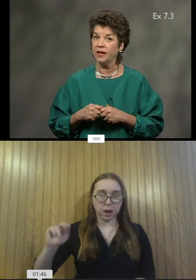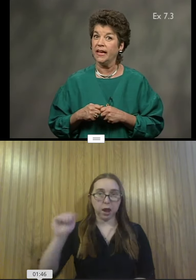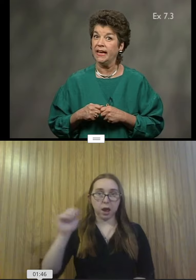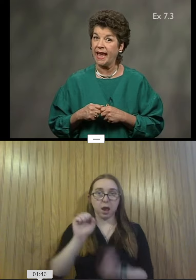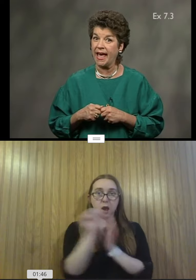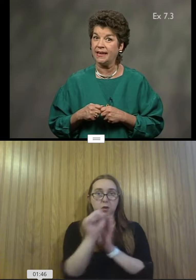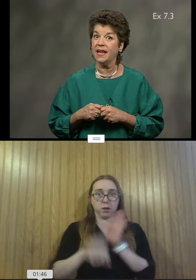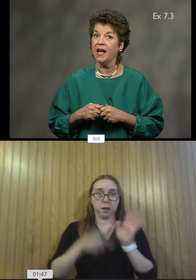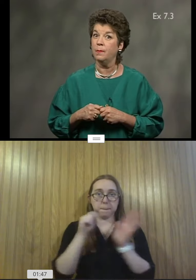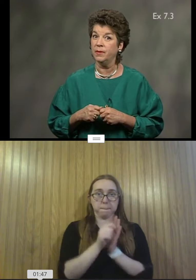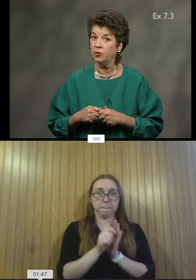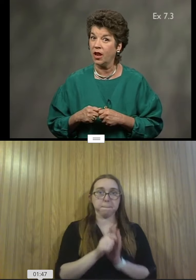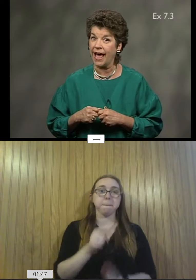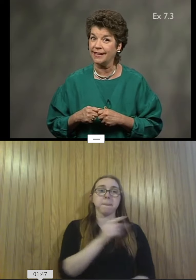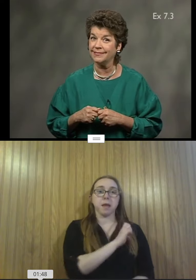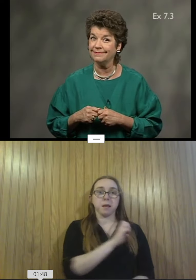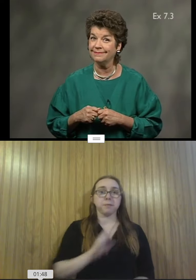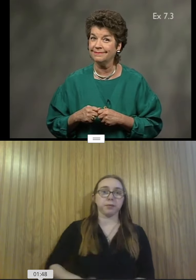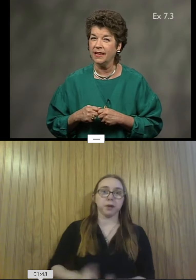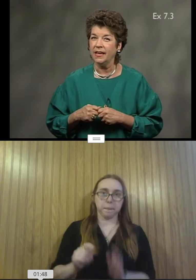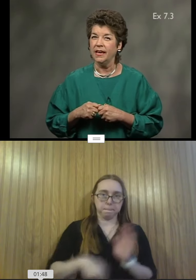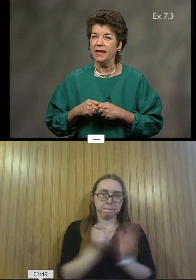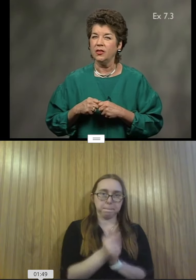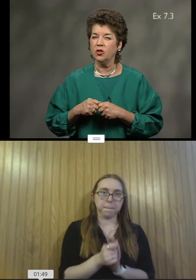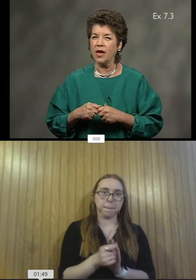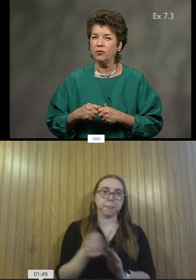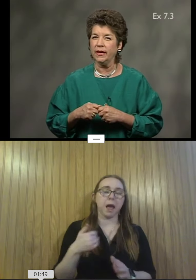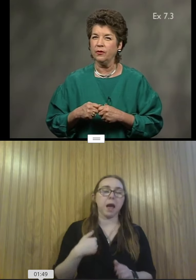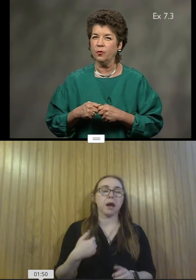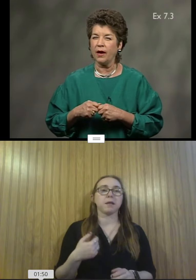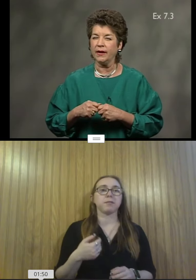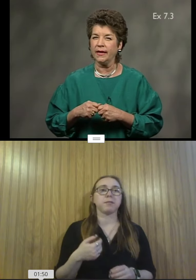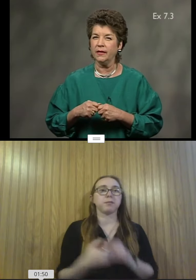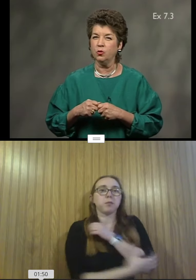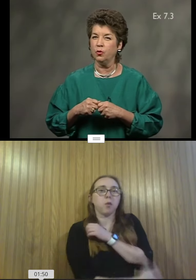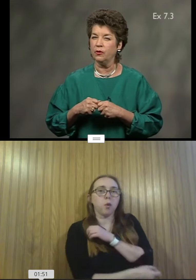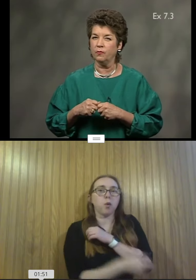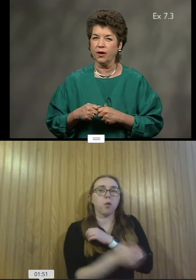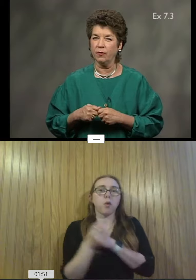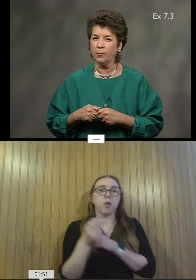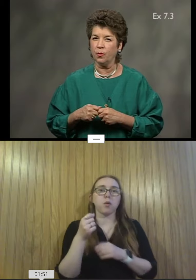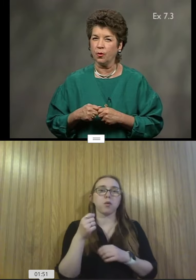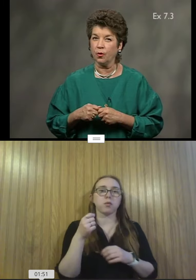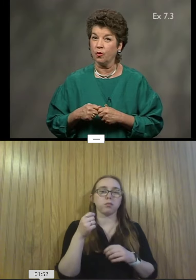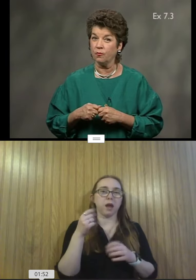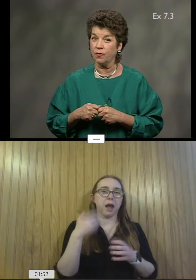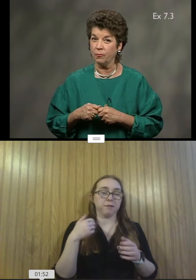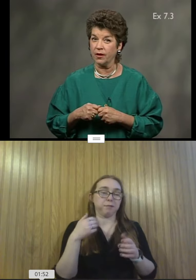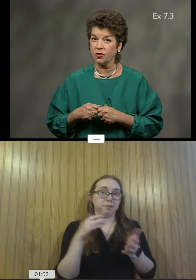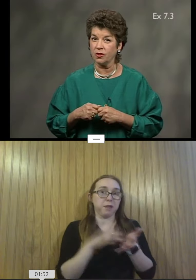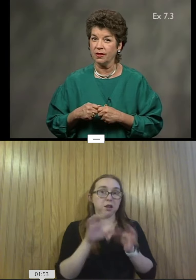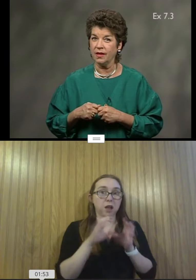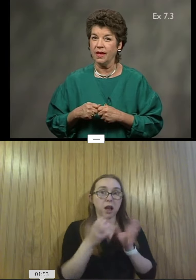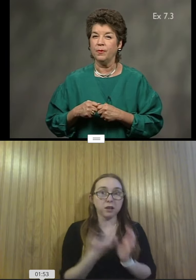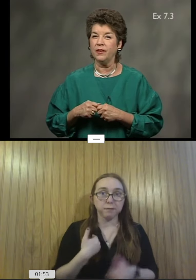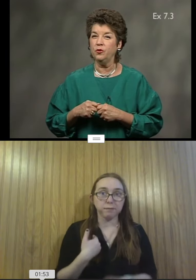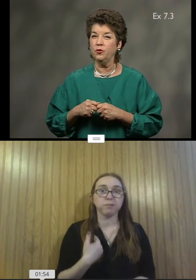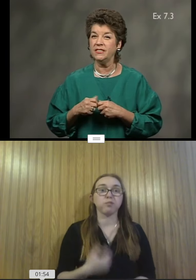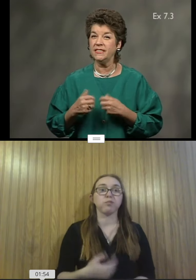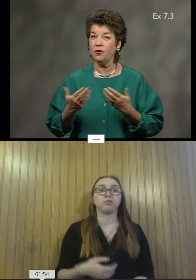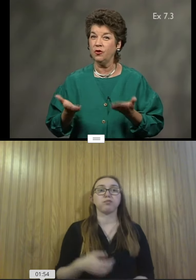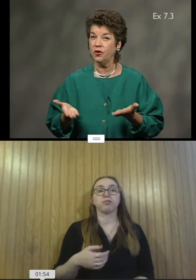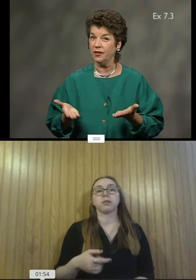Shakespeare. It had a middle class. Generally, throughout England, you were either very poor or very rich. But